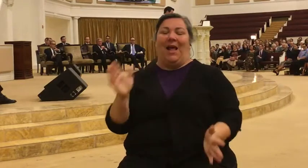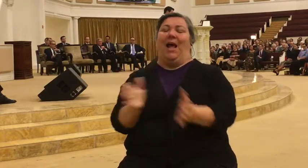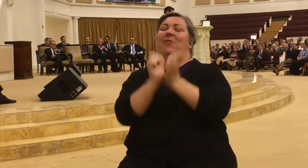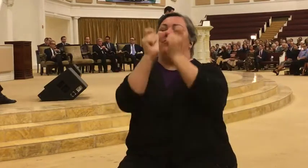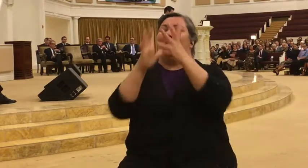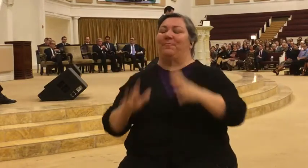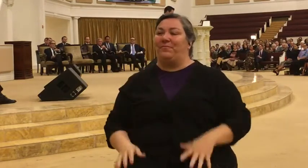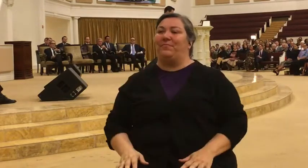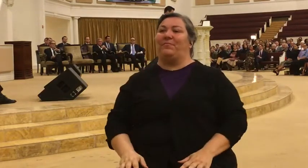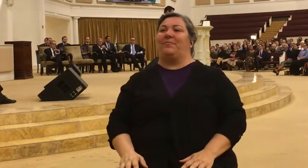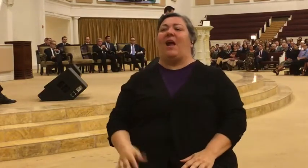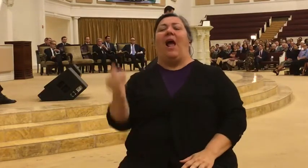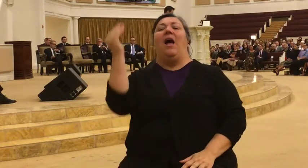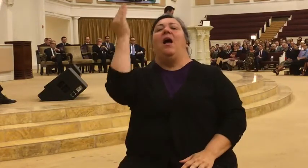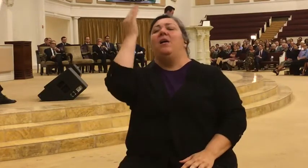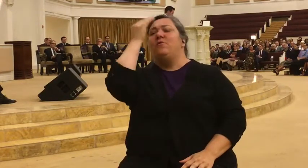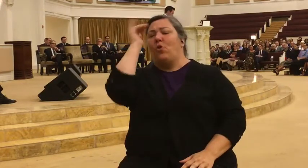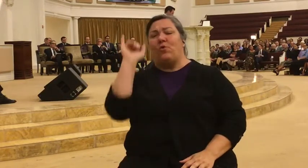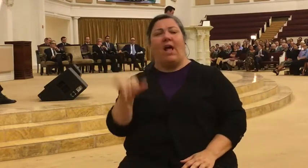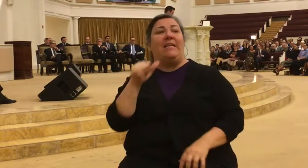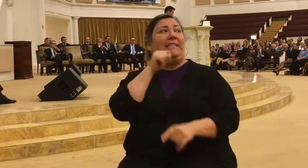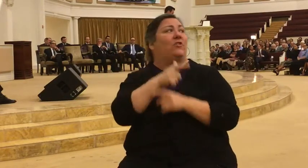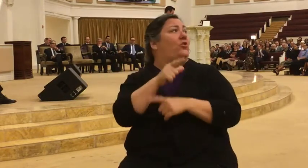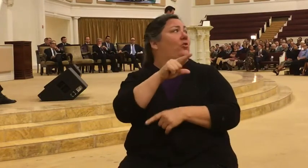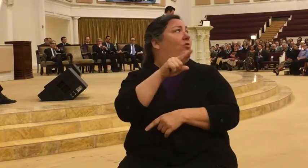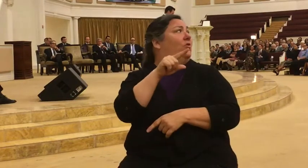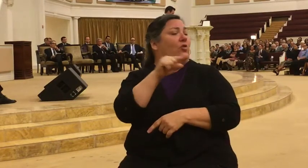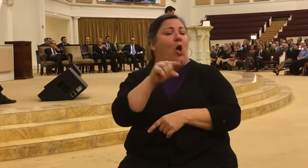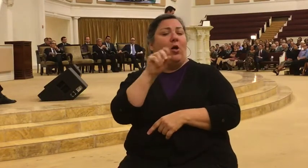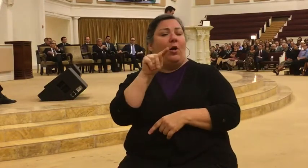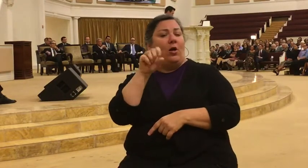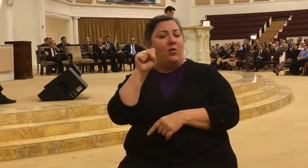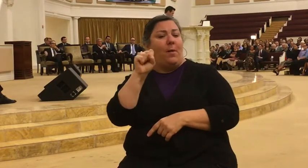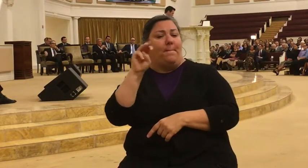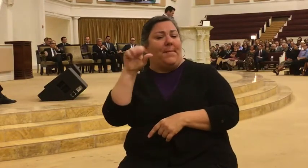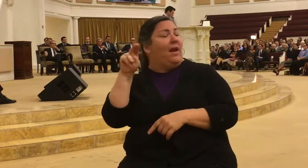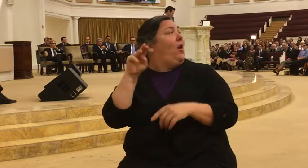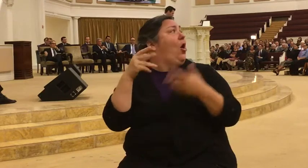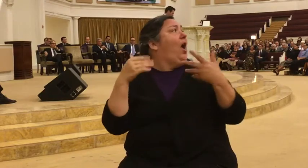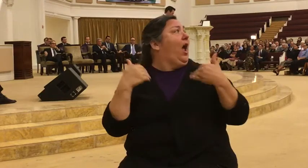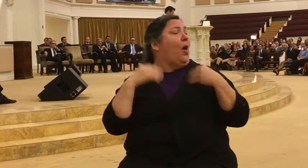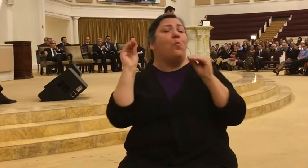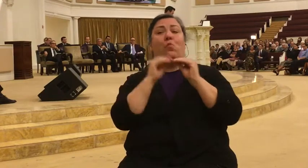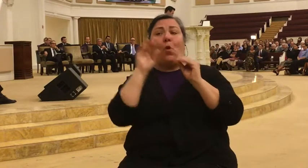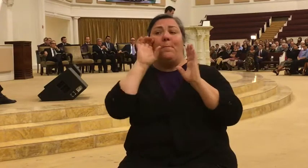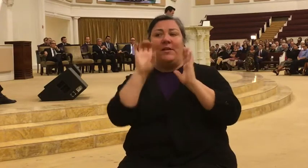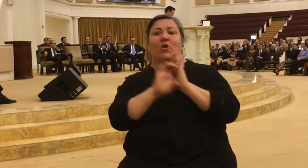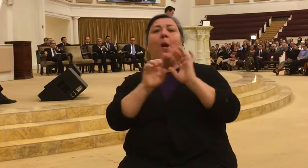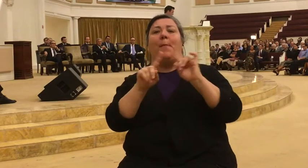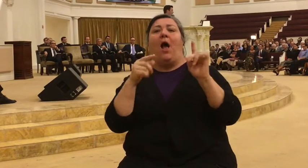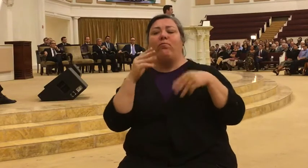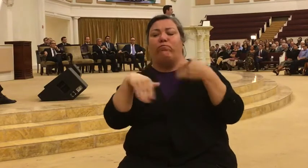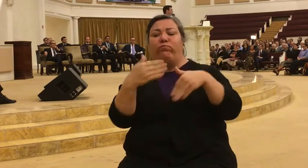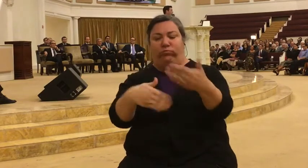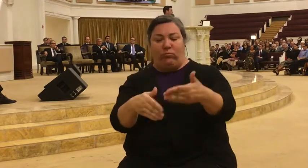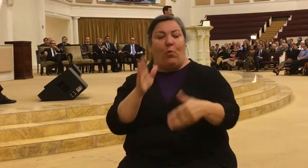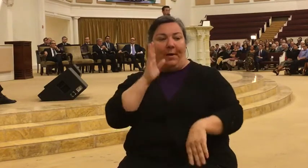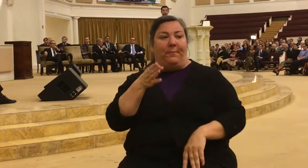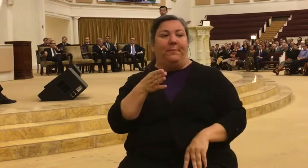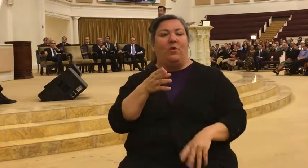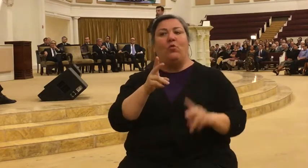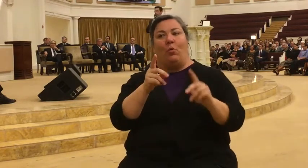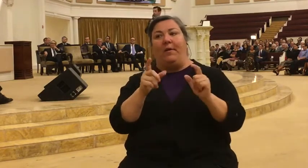Hallelujah. I know that Sister Zontzman has a few other pictures. I'll briefly move through